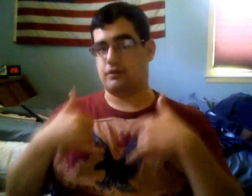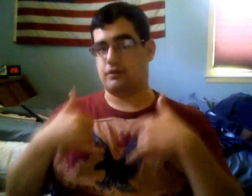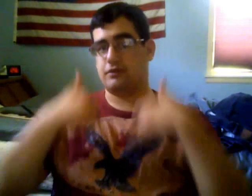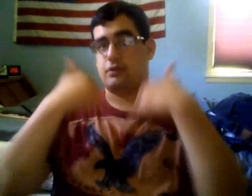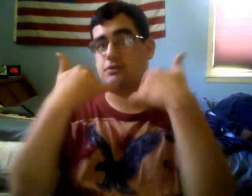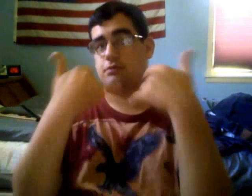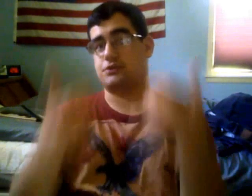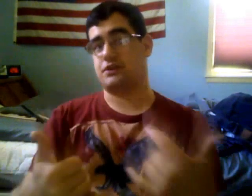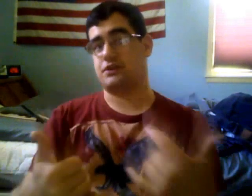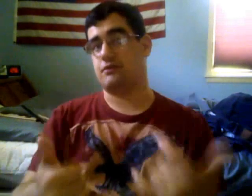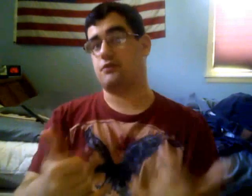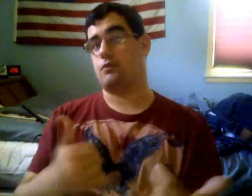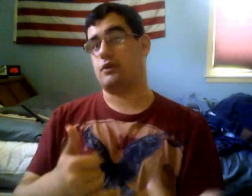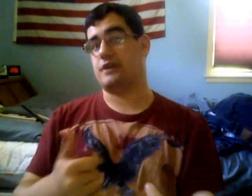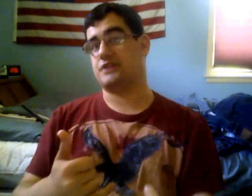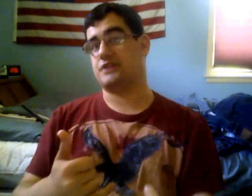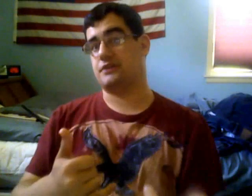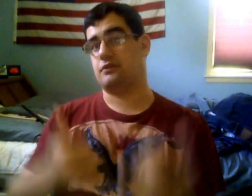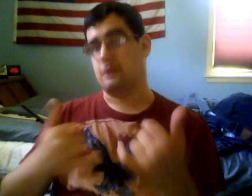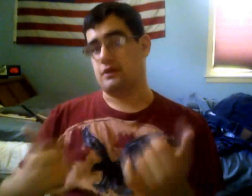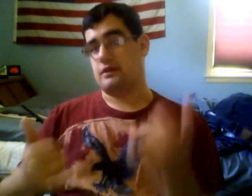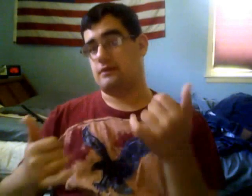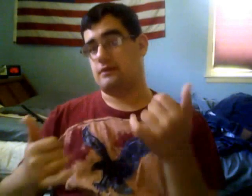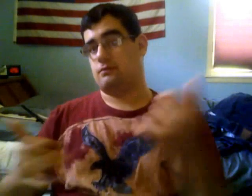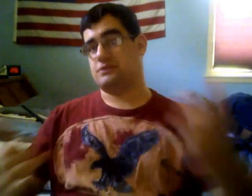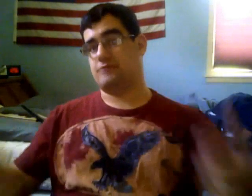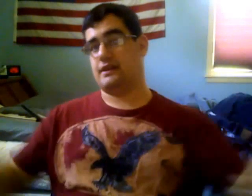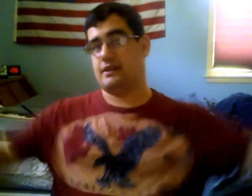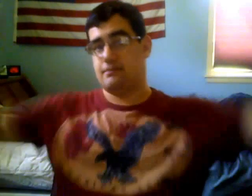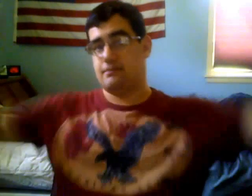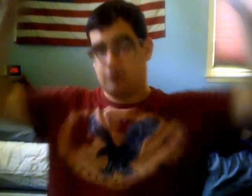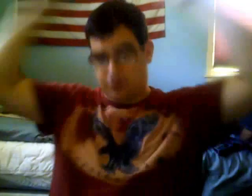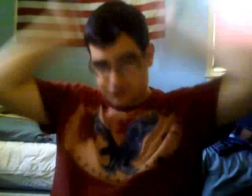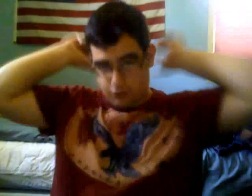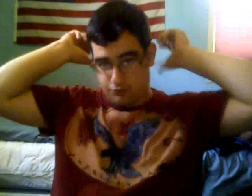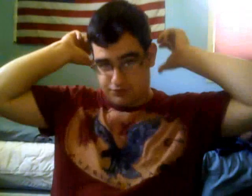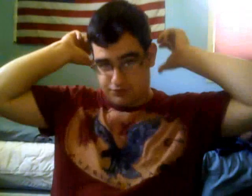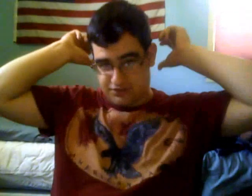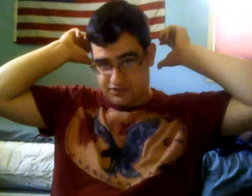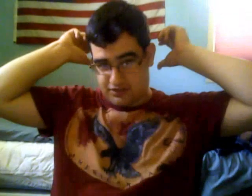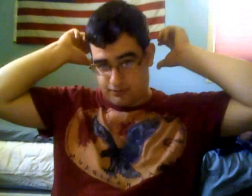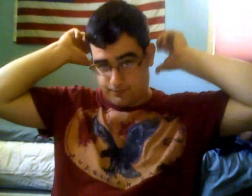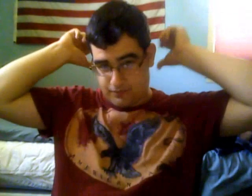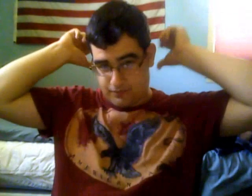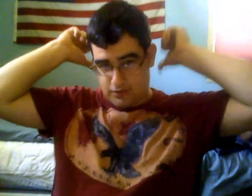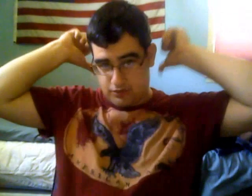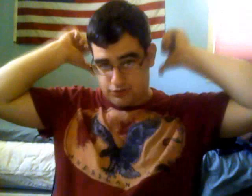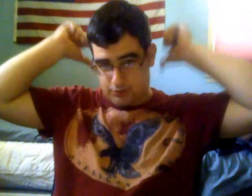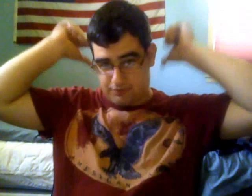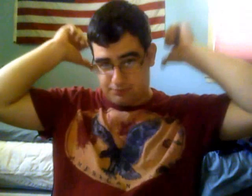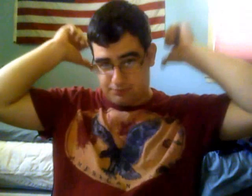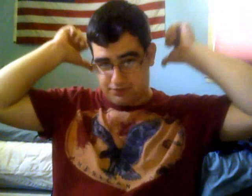even though he wasn't personally involved in the Watergate scandal, it was mainly on his shoulders the entire term of his